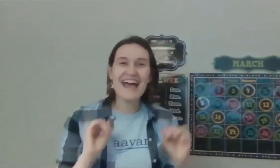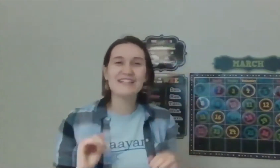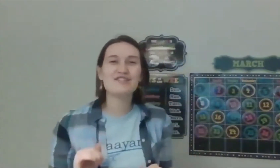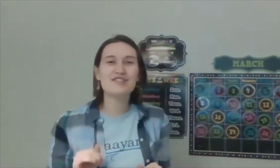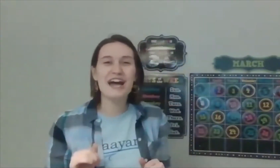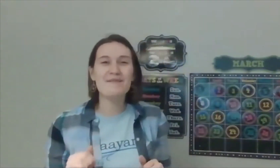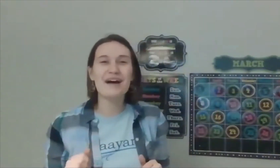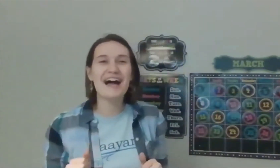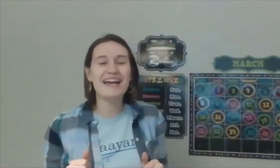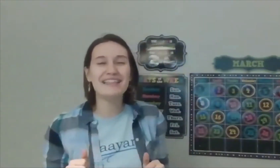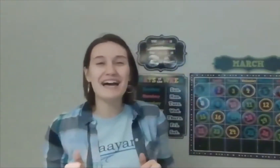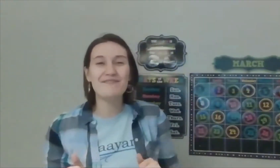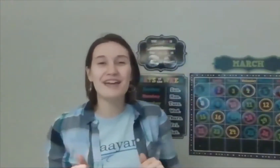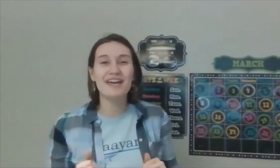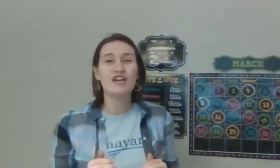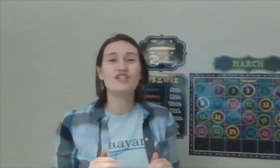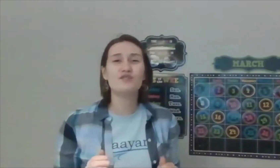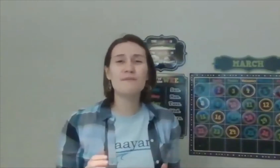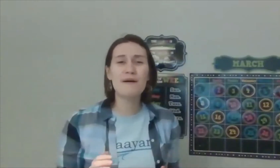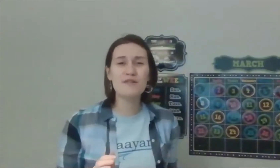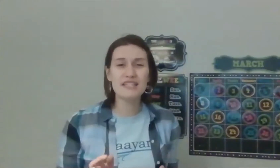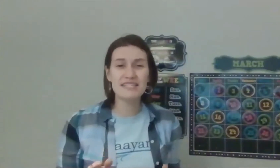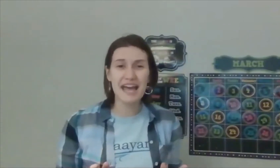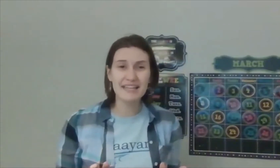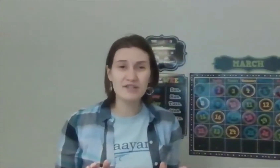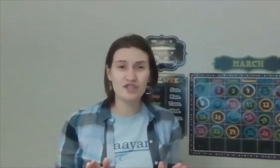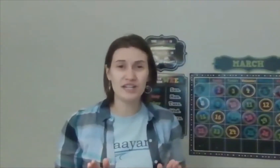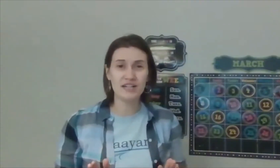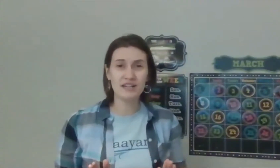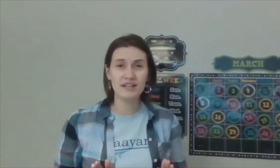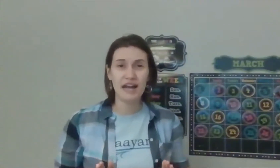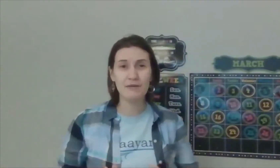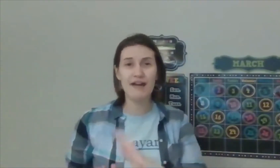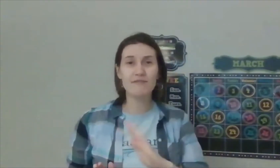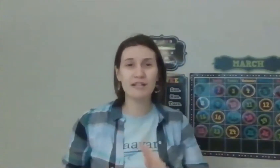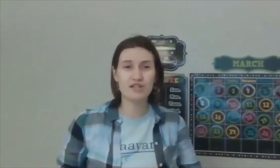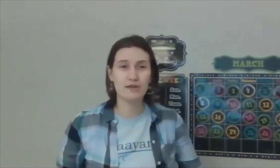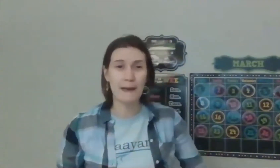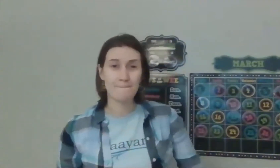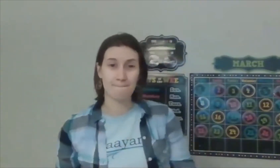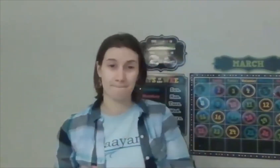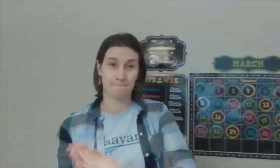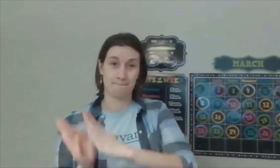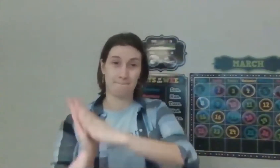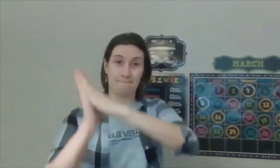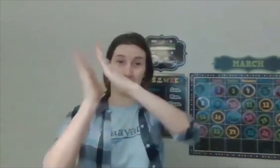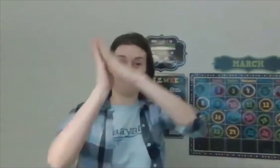Nice job, I love it. Do you remember the silent cheer? I want everybody to do it.